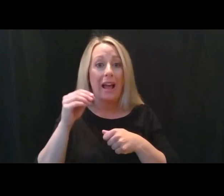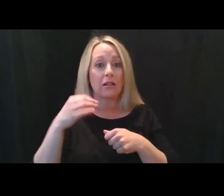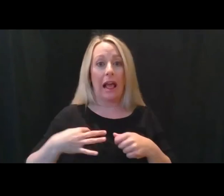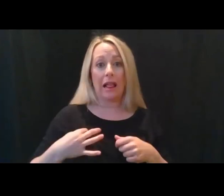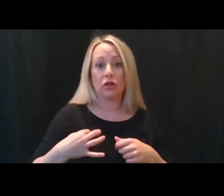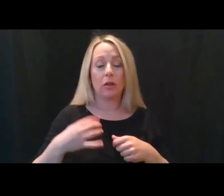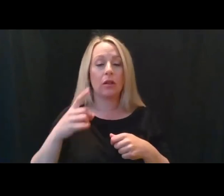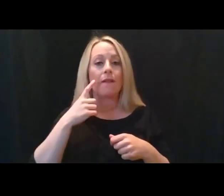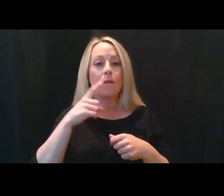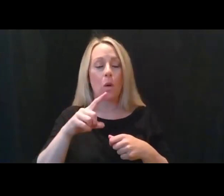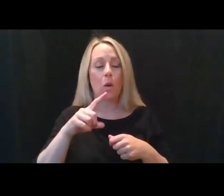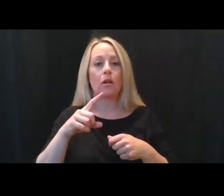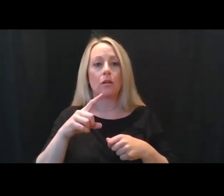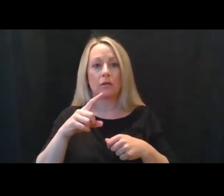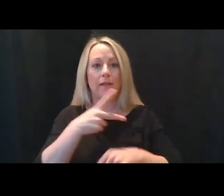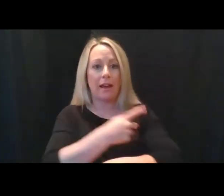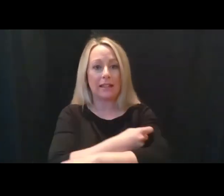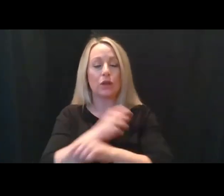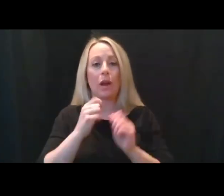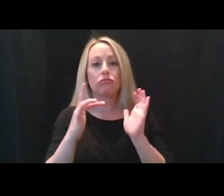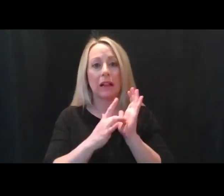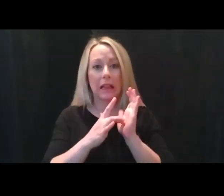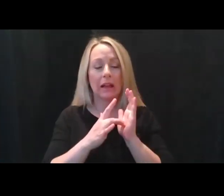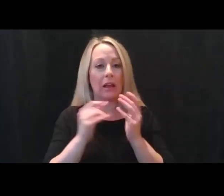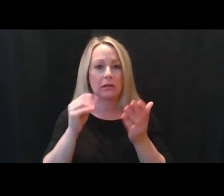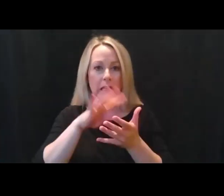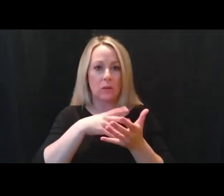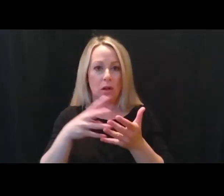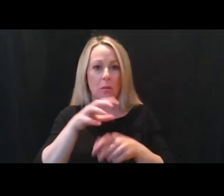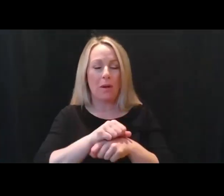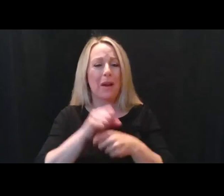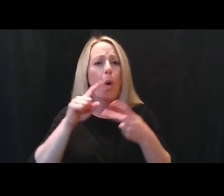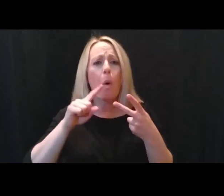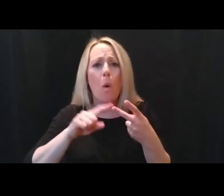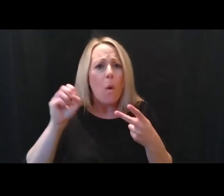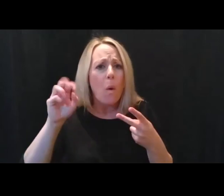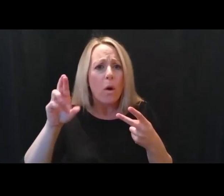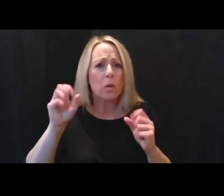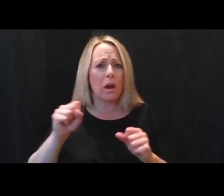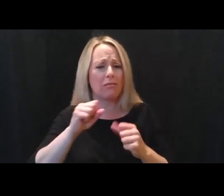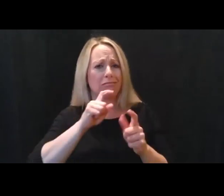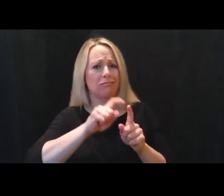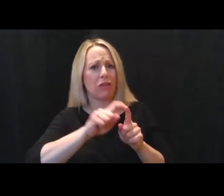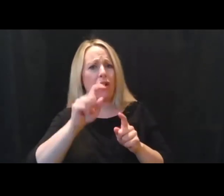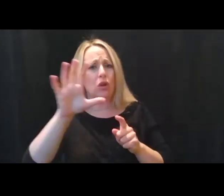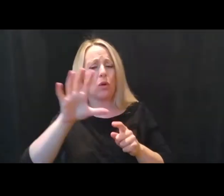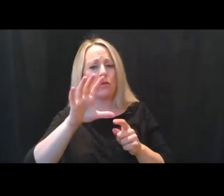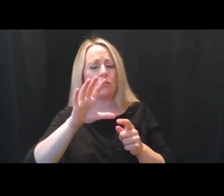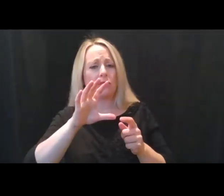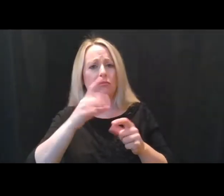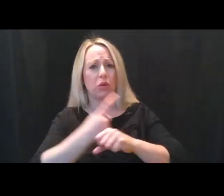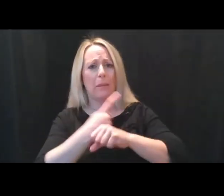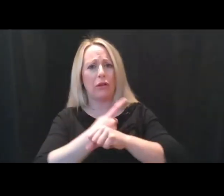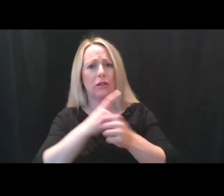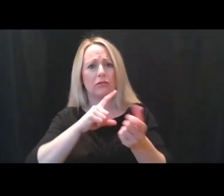link and schedule. Or you can just call your primary care provider's office and they will go ahead and